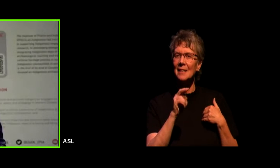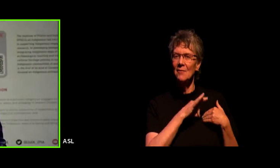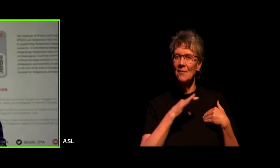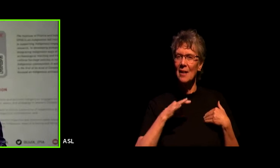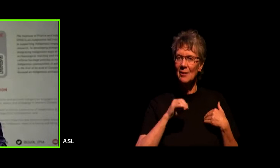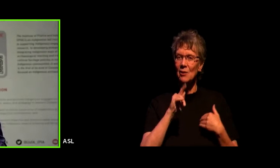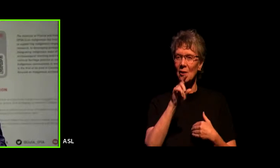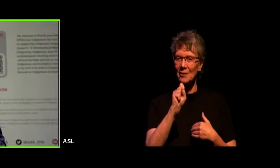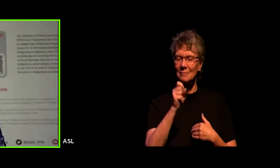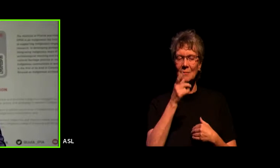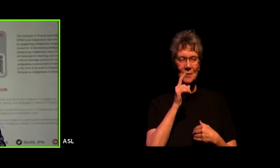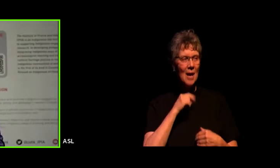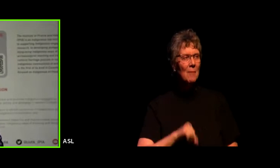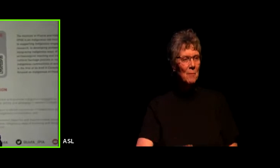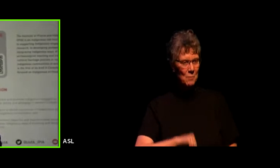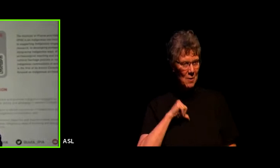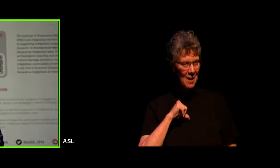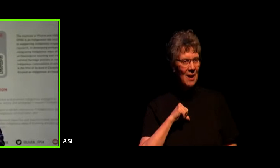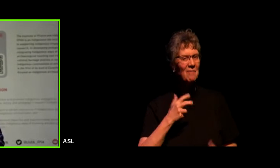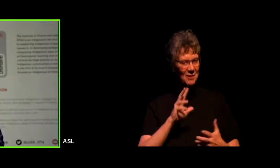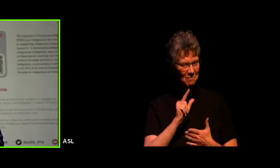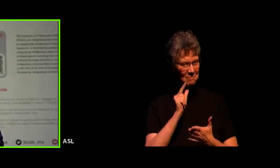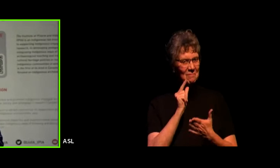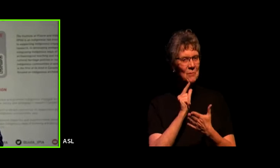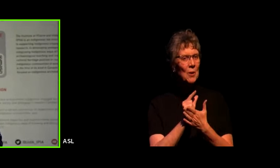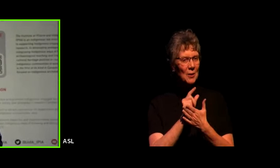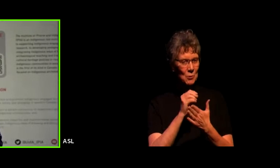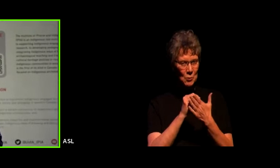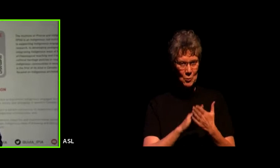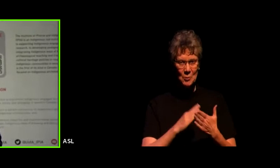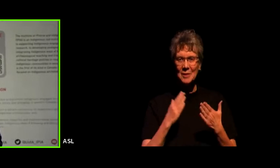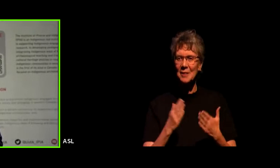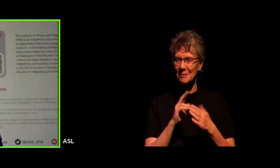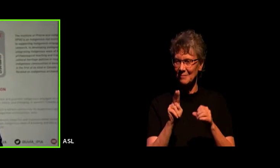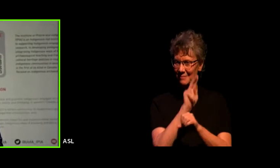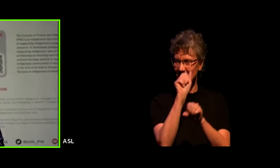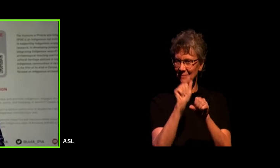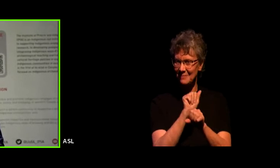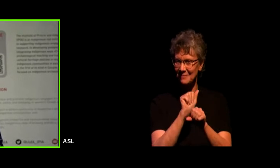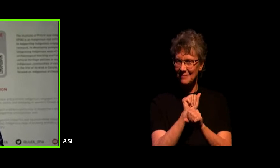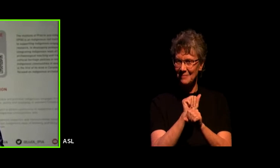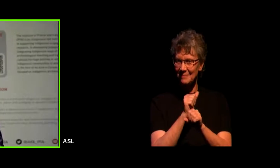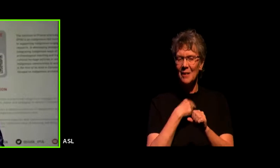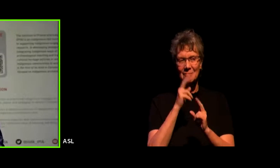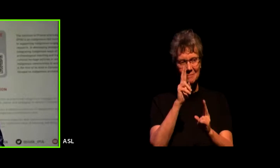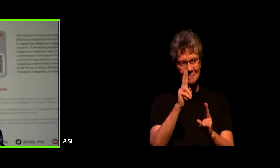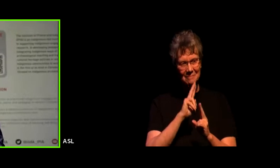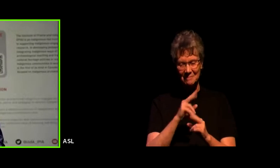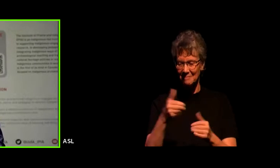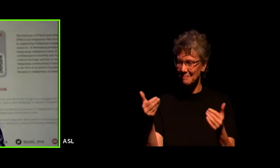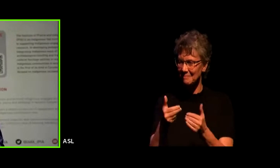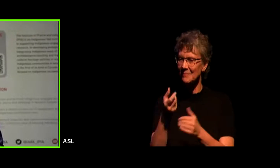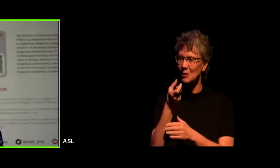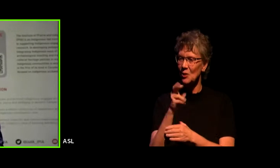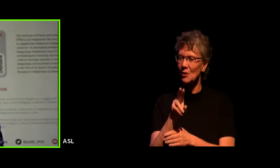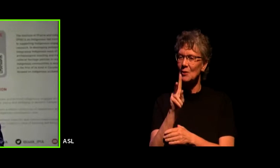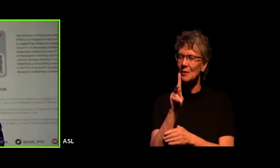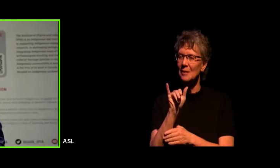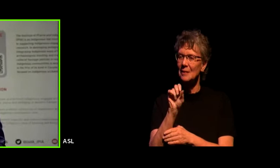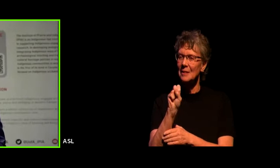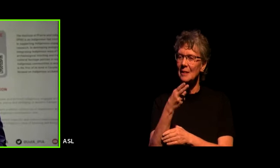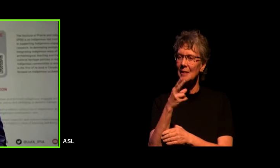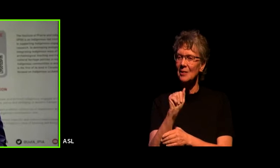proud alumnus of my faculty. And I have the honor tonight of introducing Dr. Kisha Supernant, who is a director